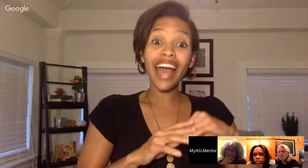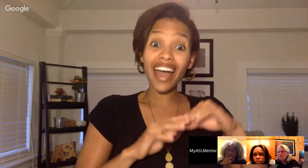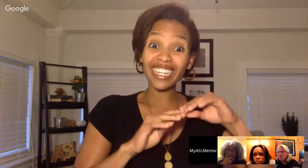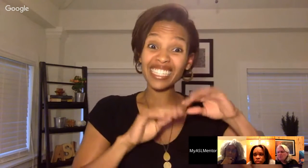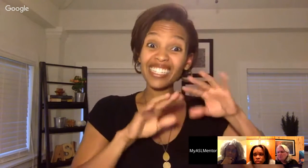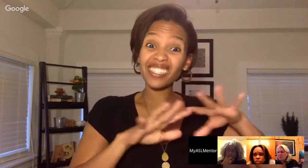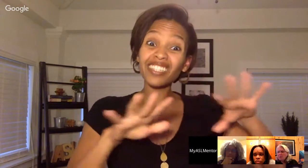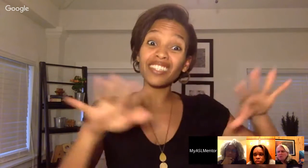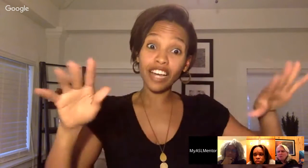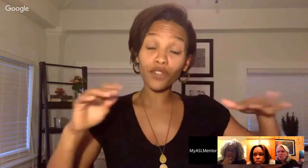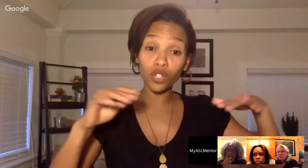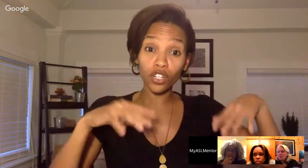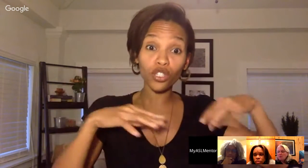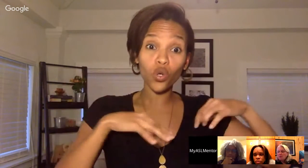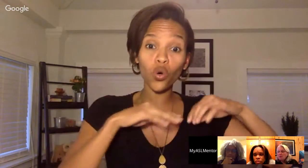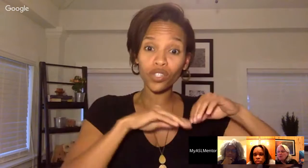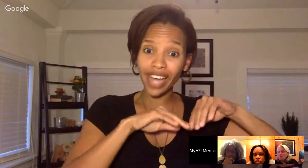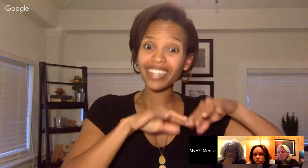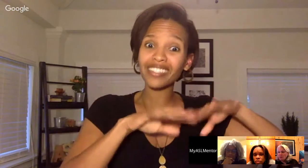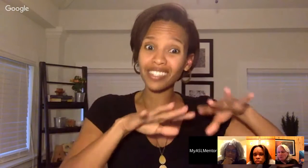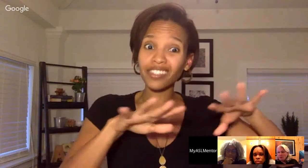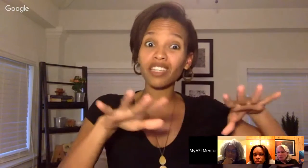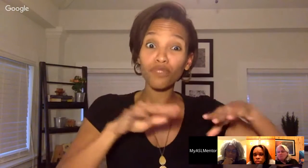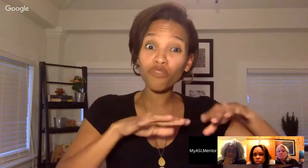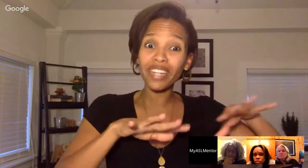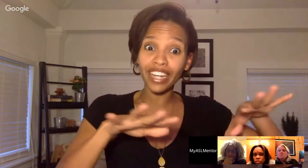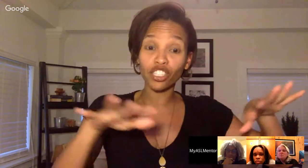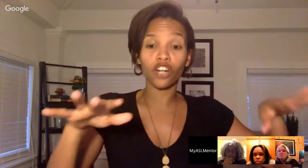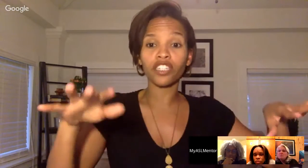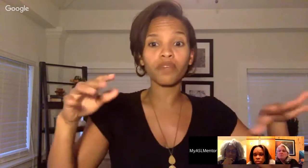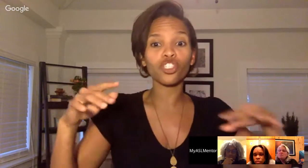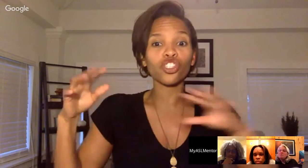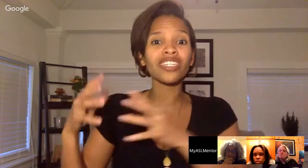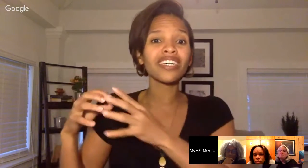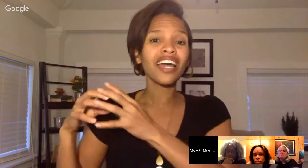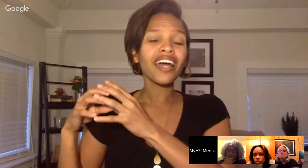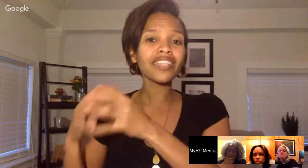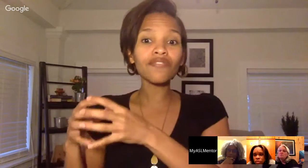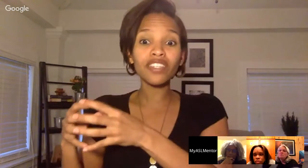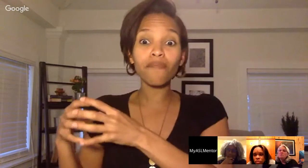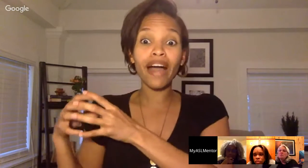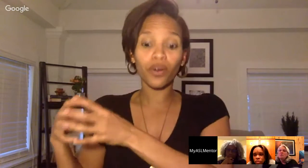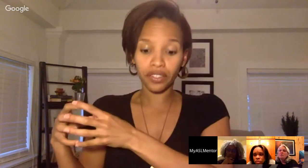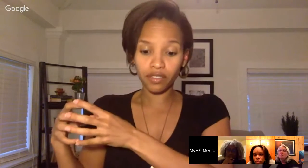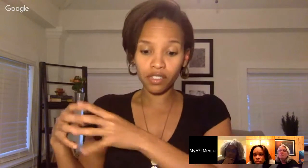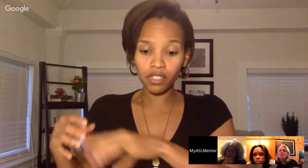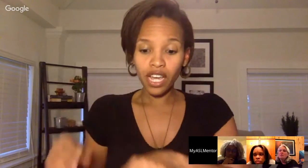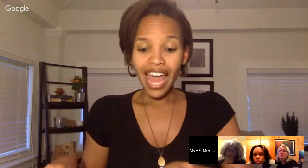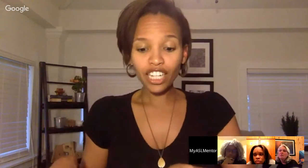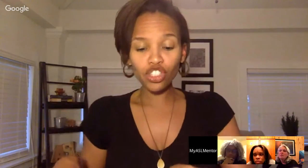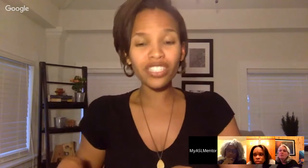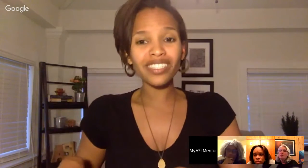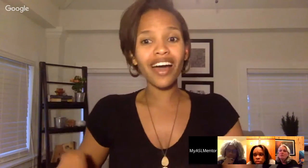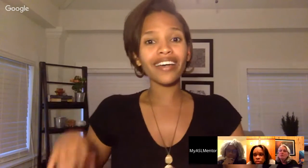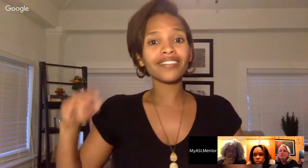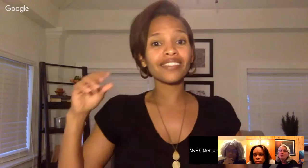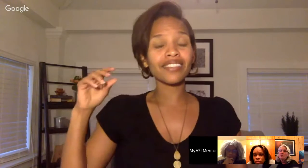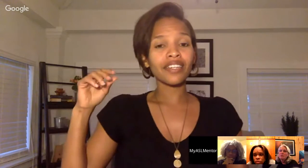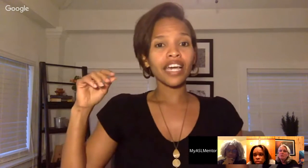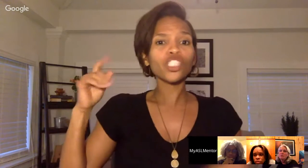deafhood had existed, the deafhood course had existed, the movement had started, but she lived in the mountains, and she signs, and